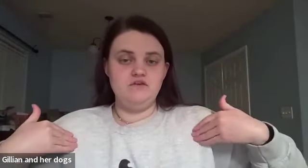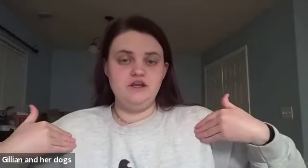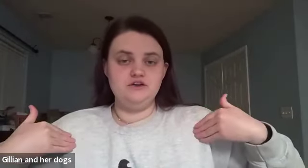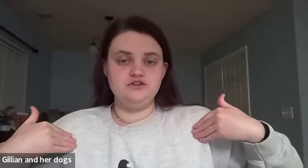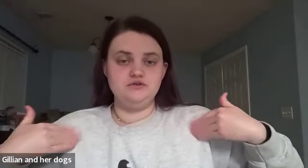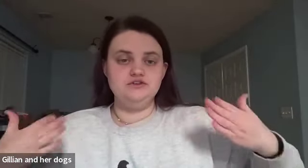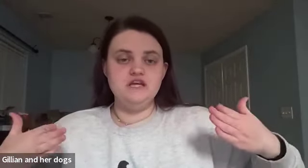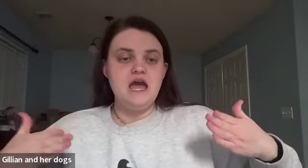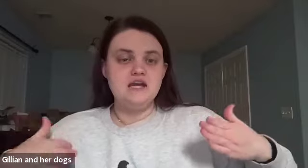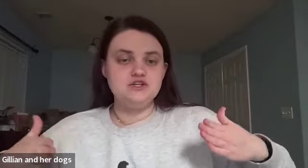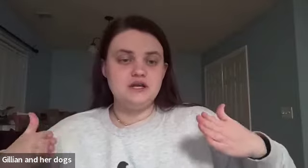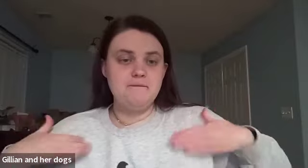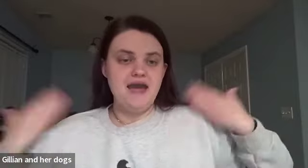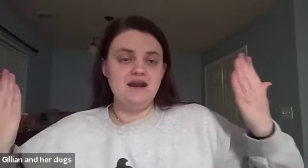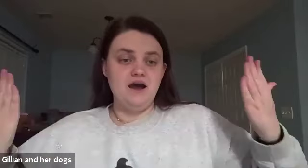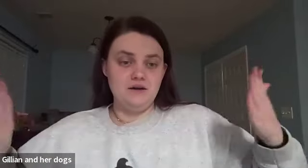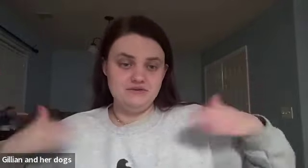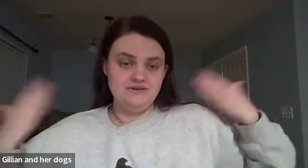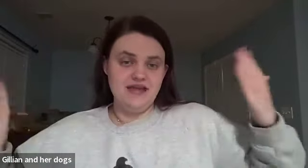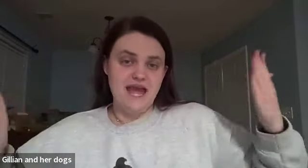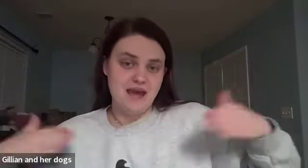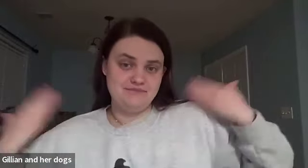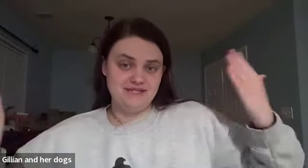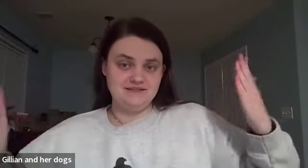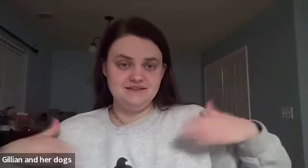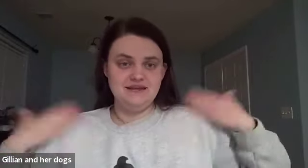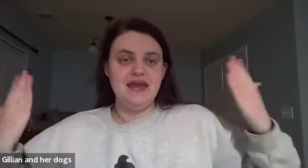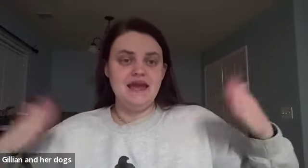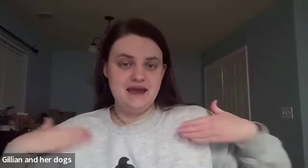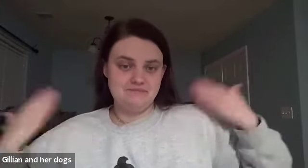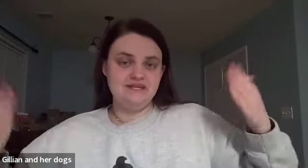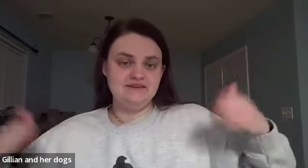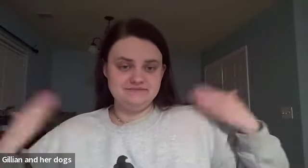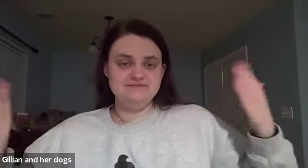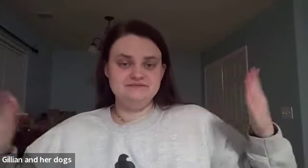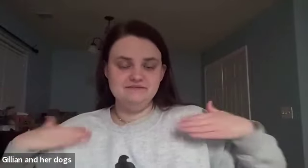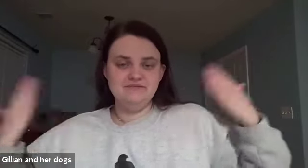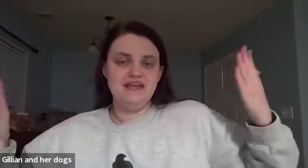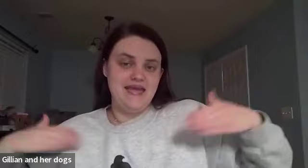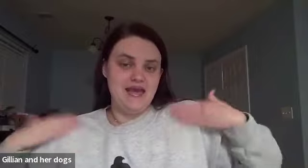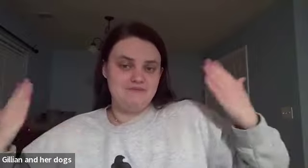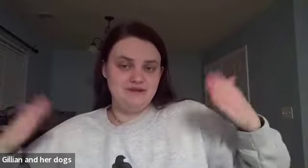of near your shoulders and you're going to pat up. Happy, happy, happy.